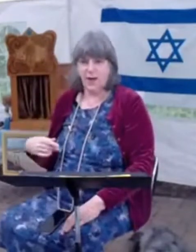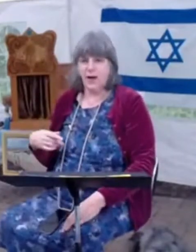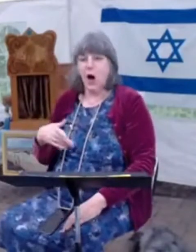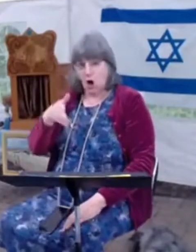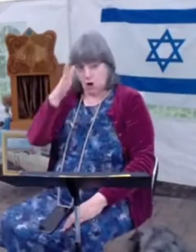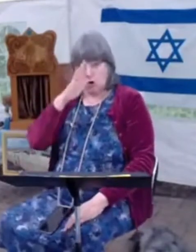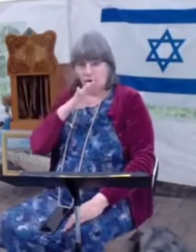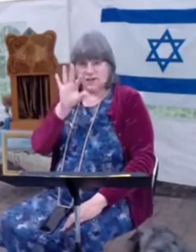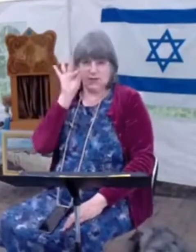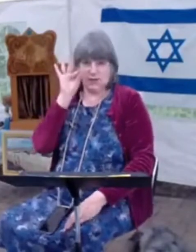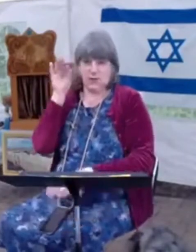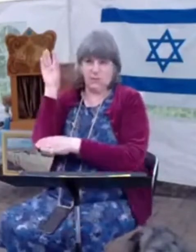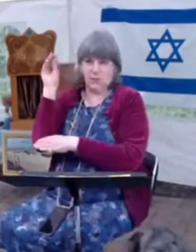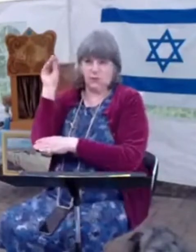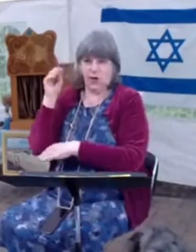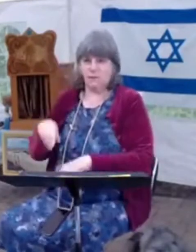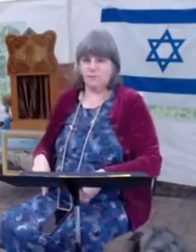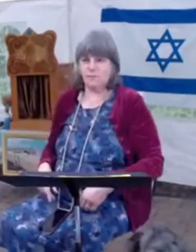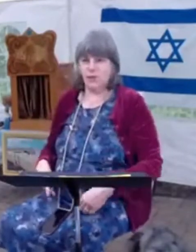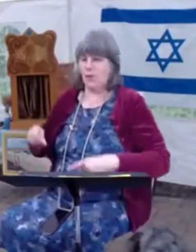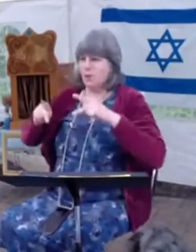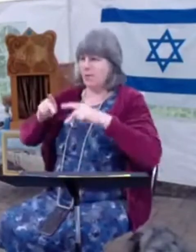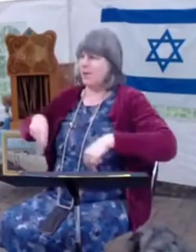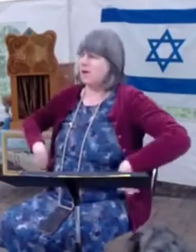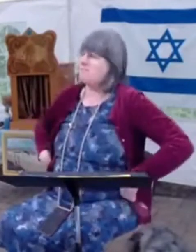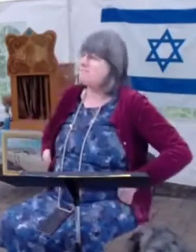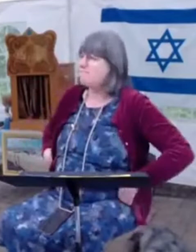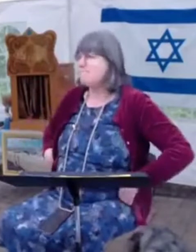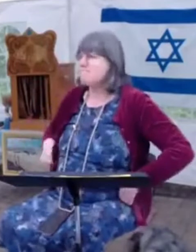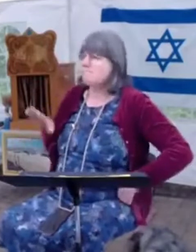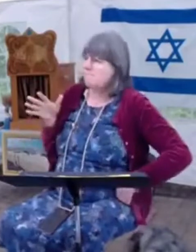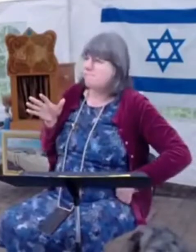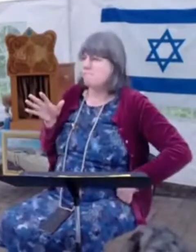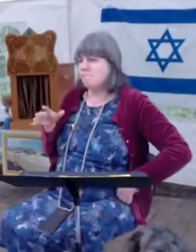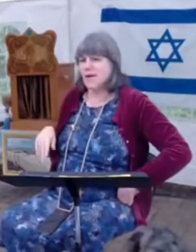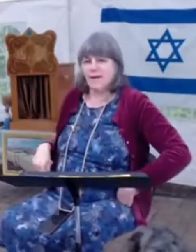So the full application of the Besorah then